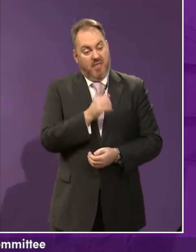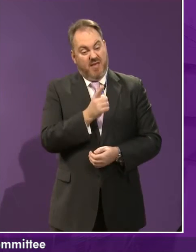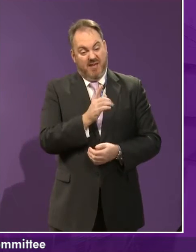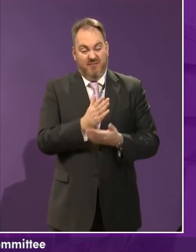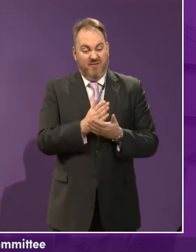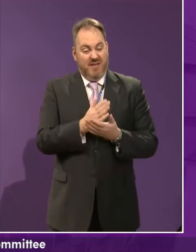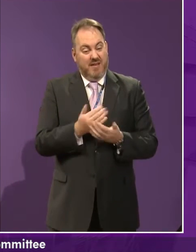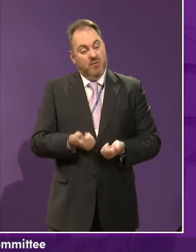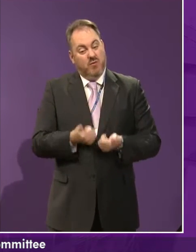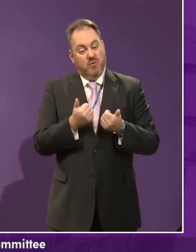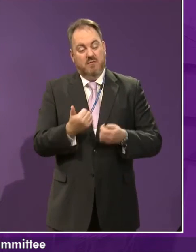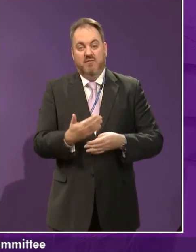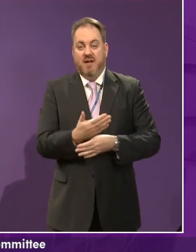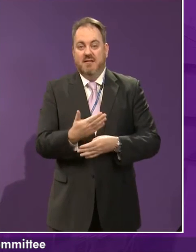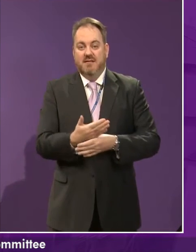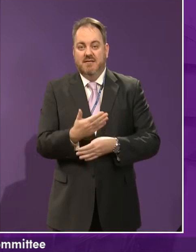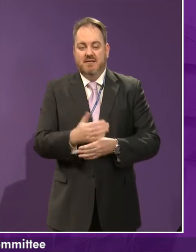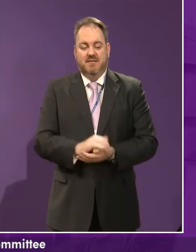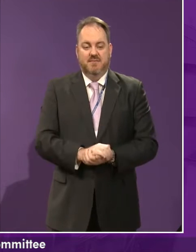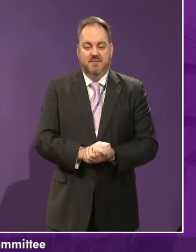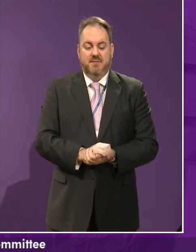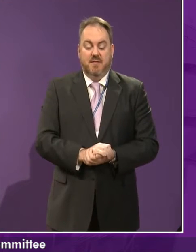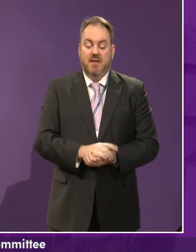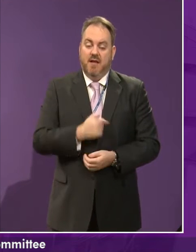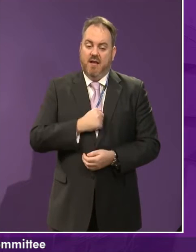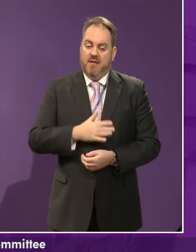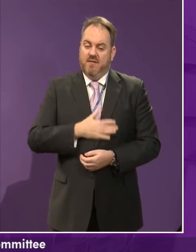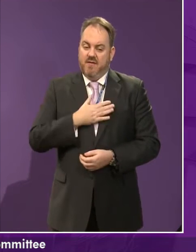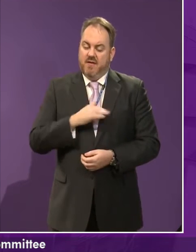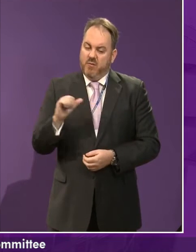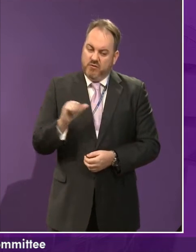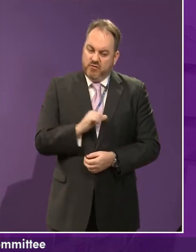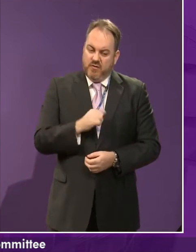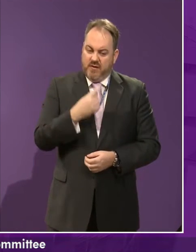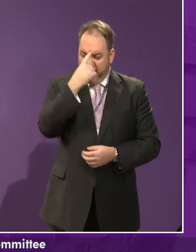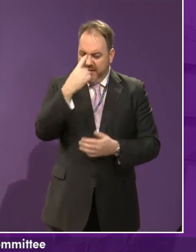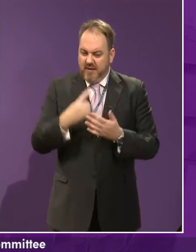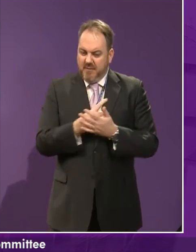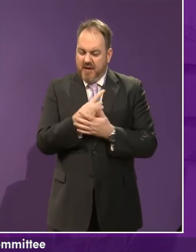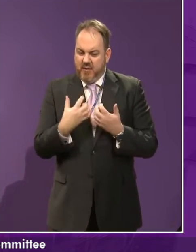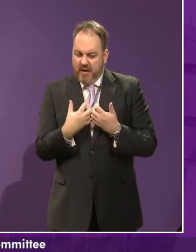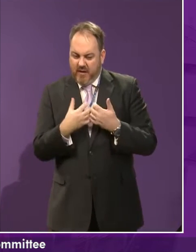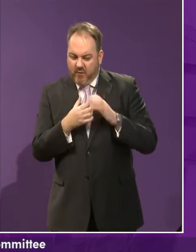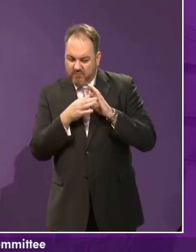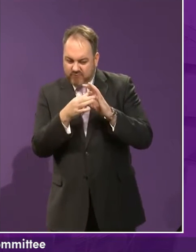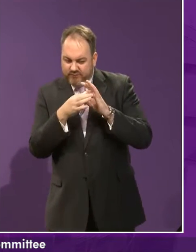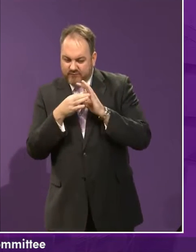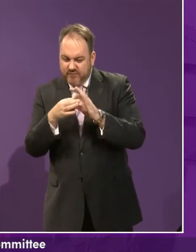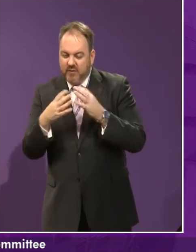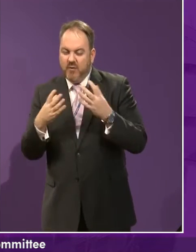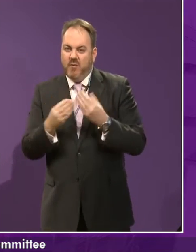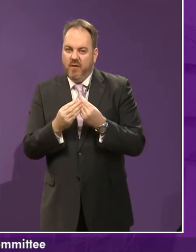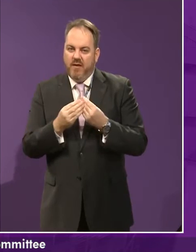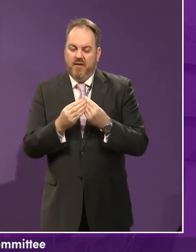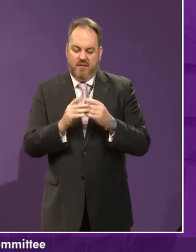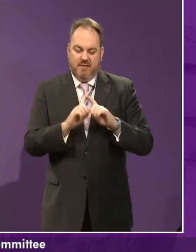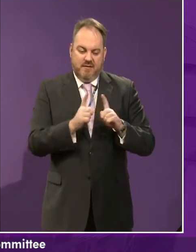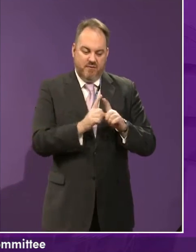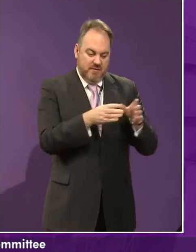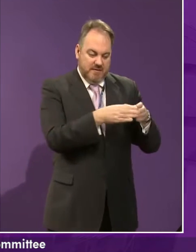at specifically will be ways of further engaging with our individual schools,